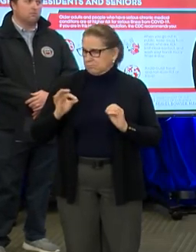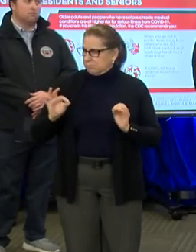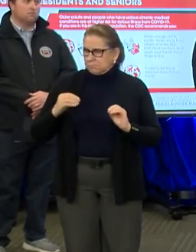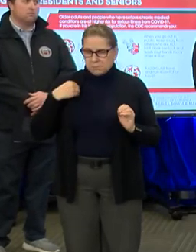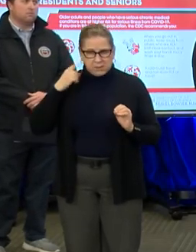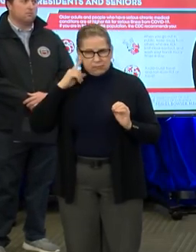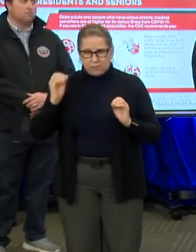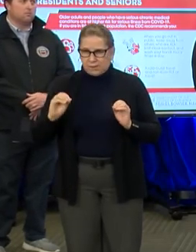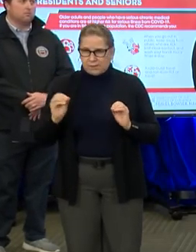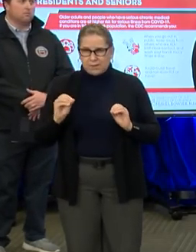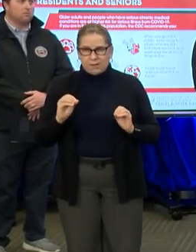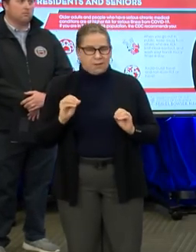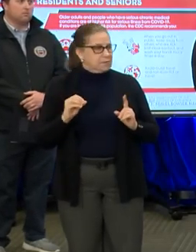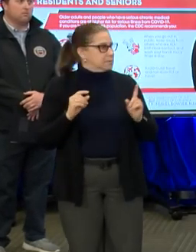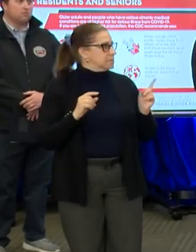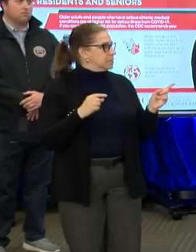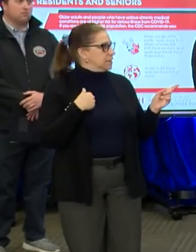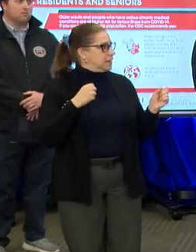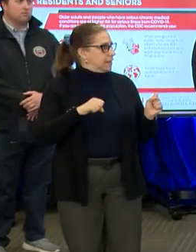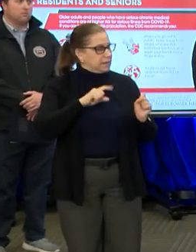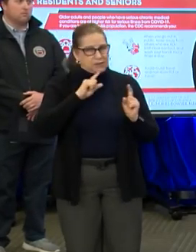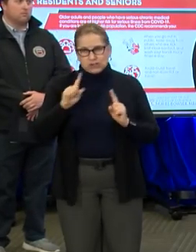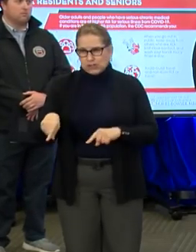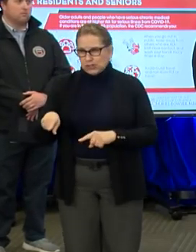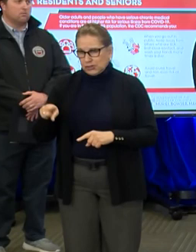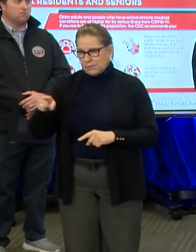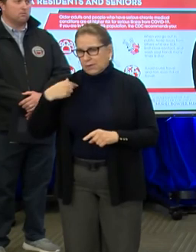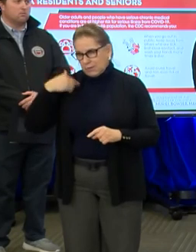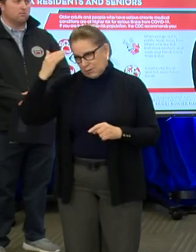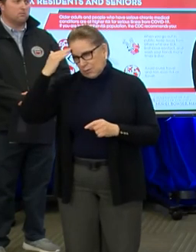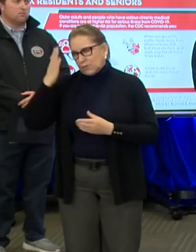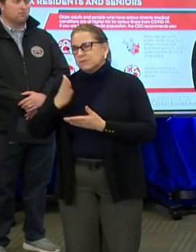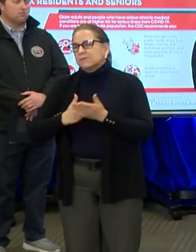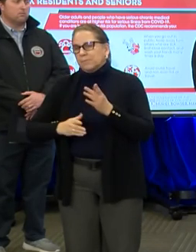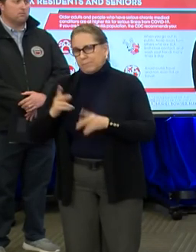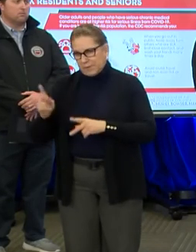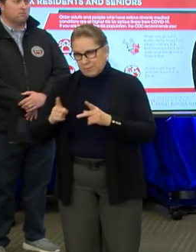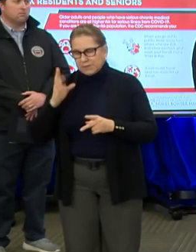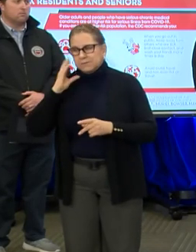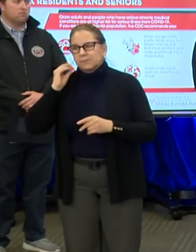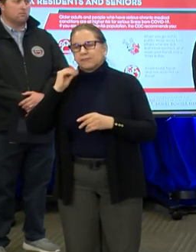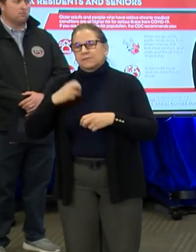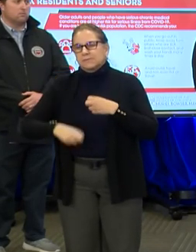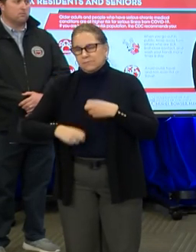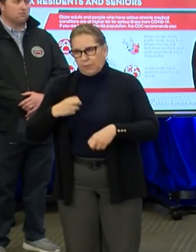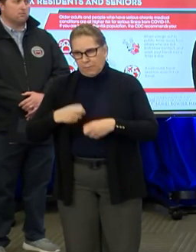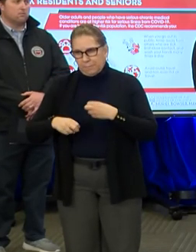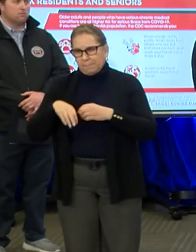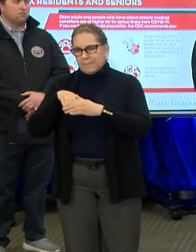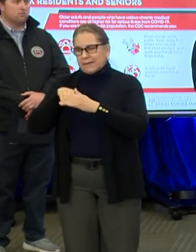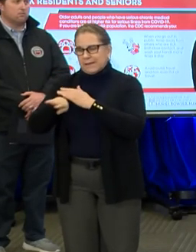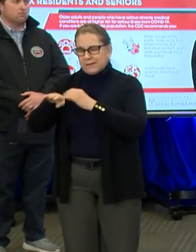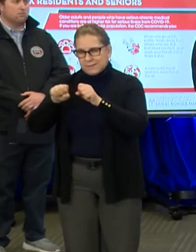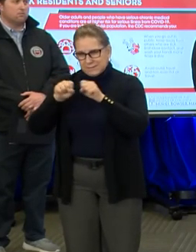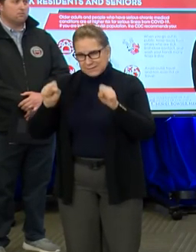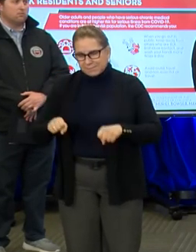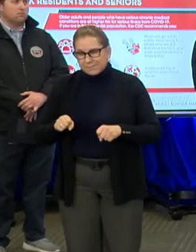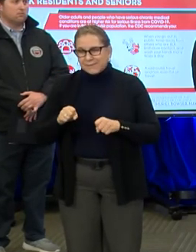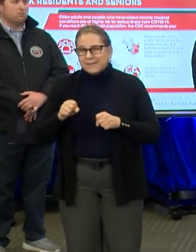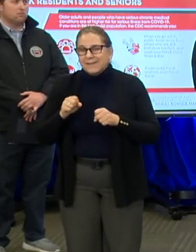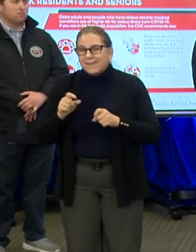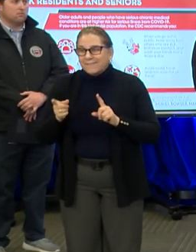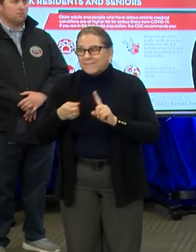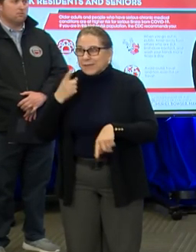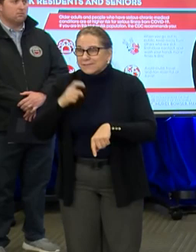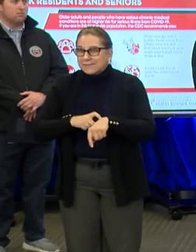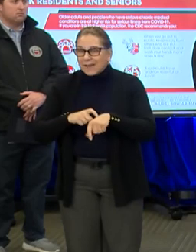So we are still having some folks experience difficulty. Some folks have had difficulty trying it once and then have tried it the second time, and for whatever reason